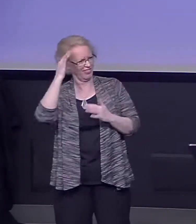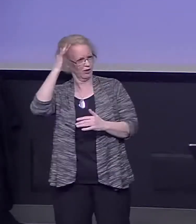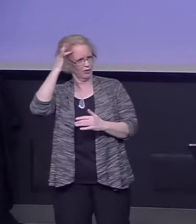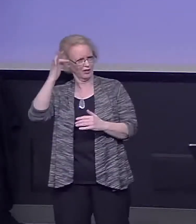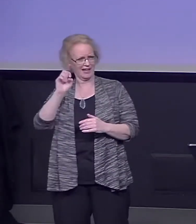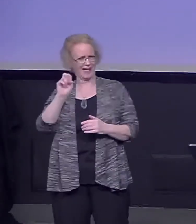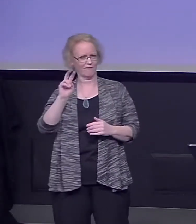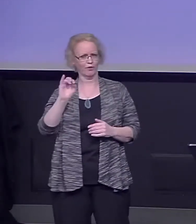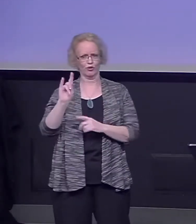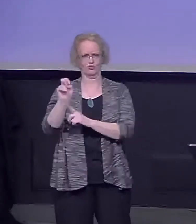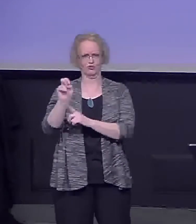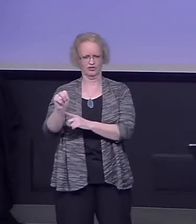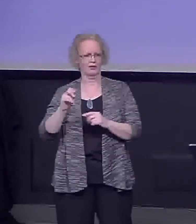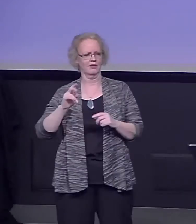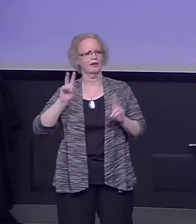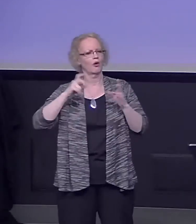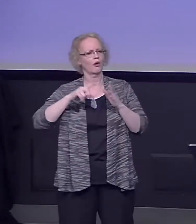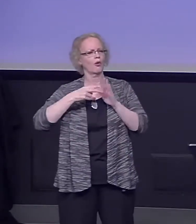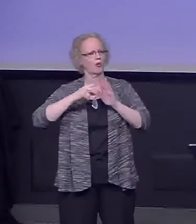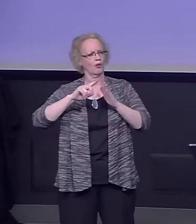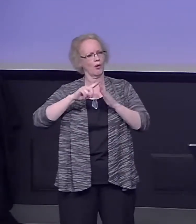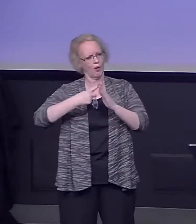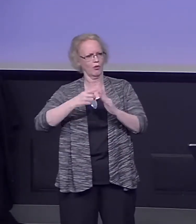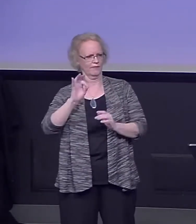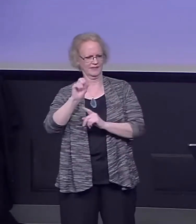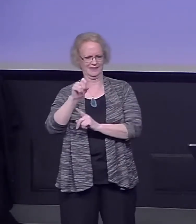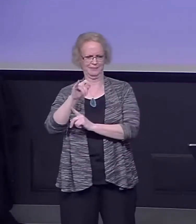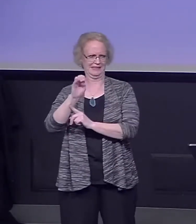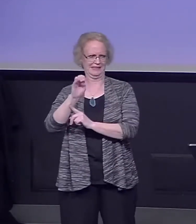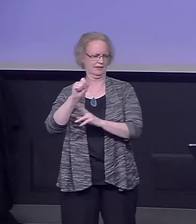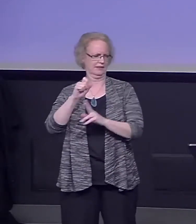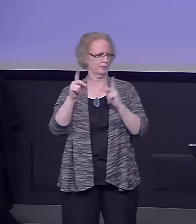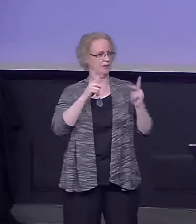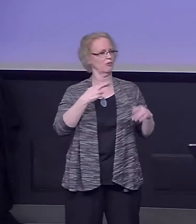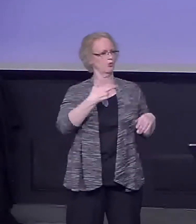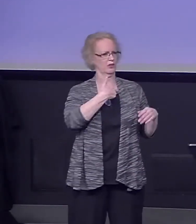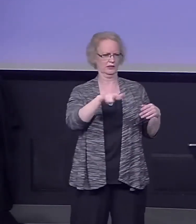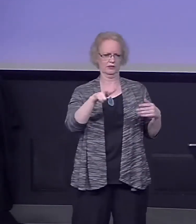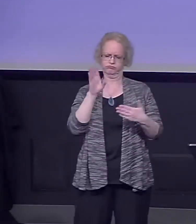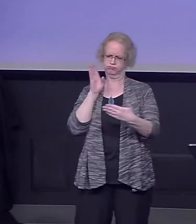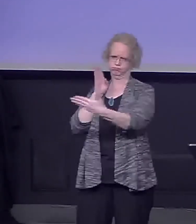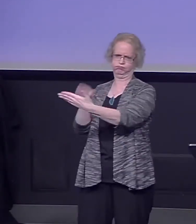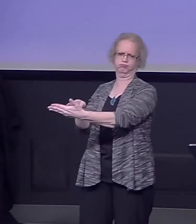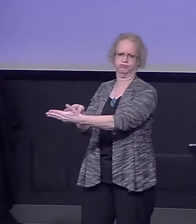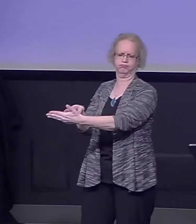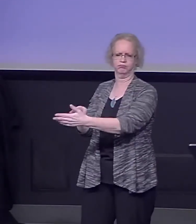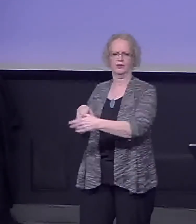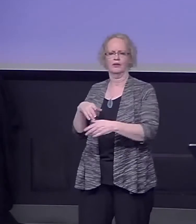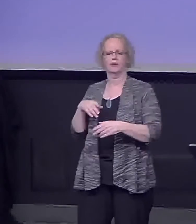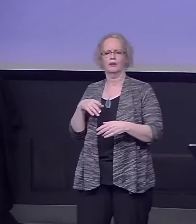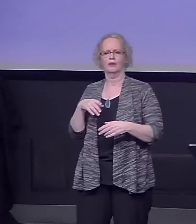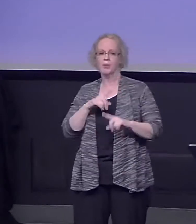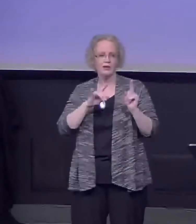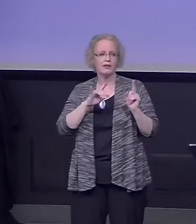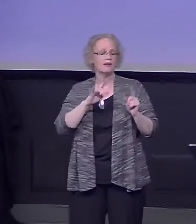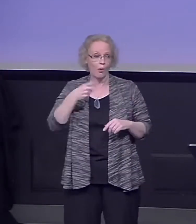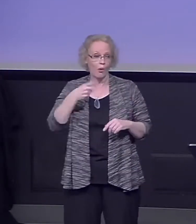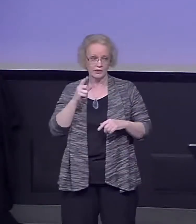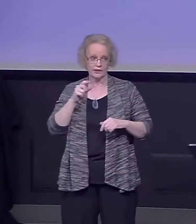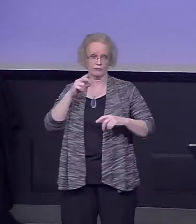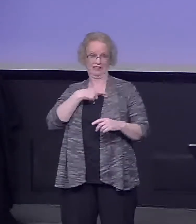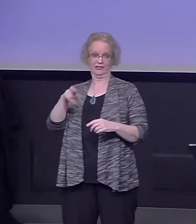Species. He was attacked by many people, of course, for some religious reasons, but also for scientific reasons to some extent.